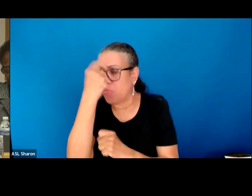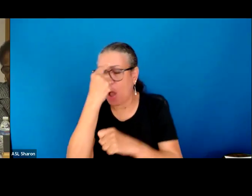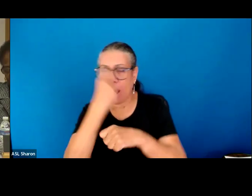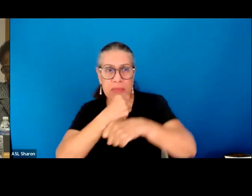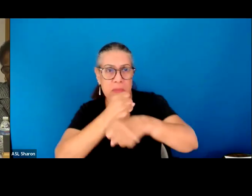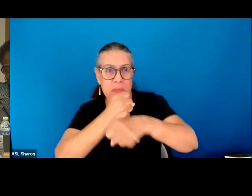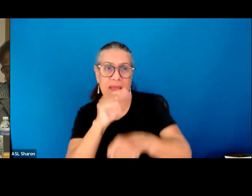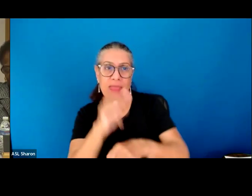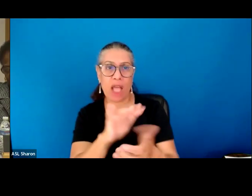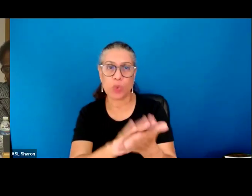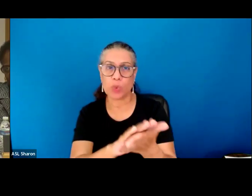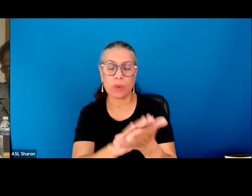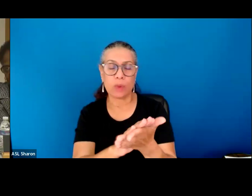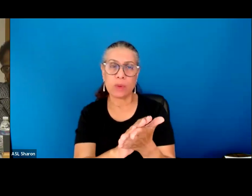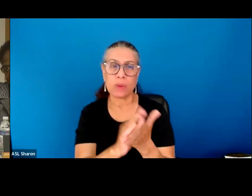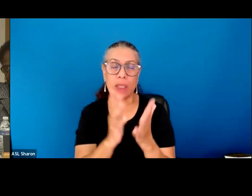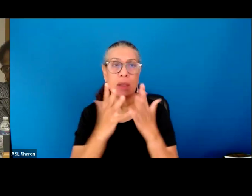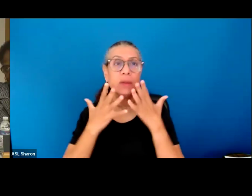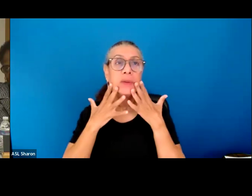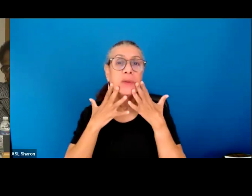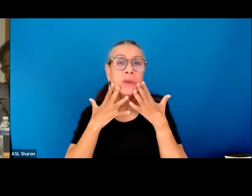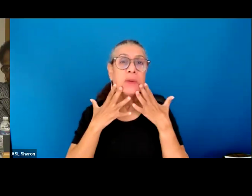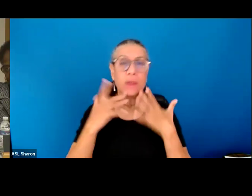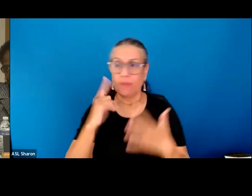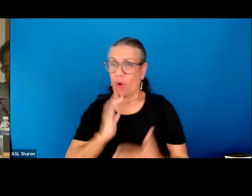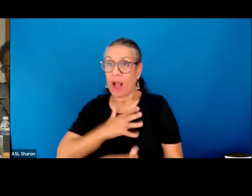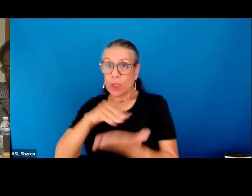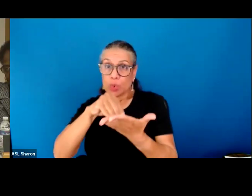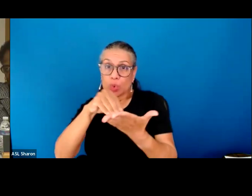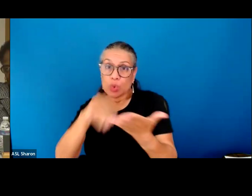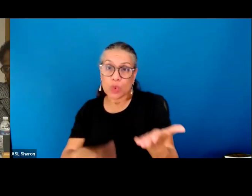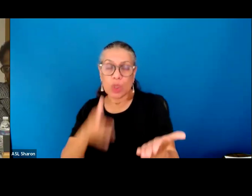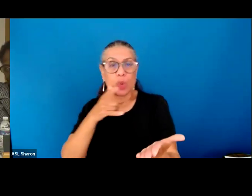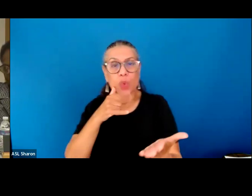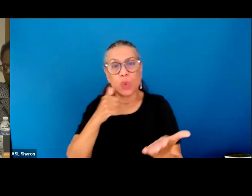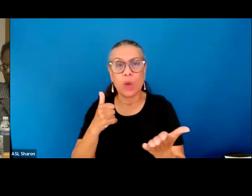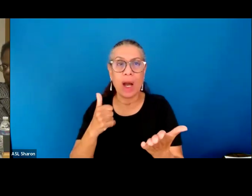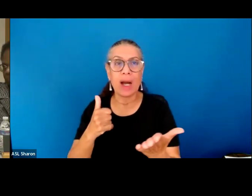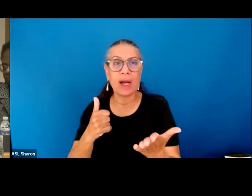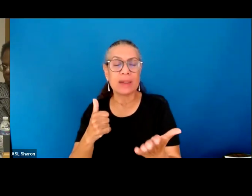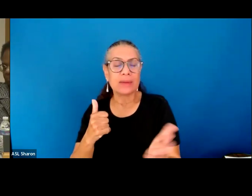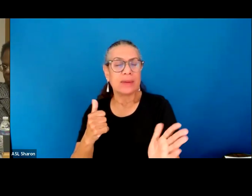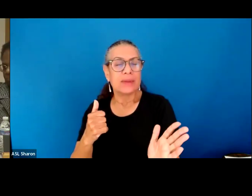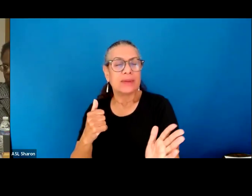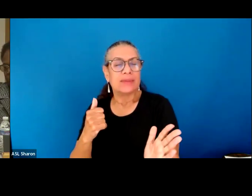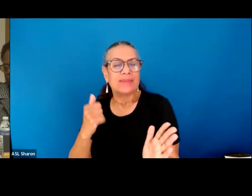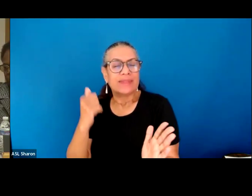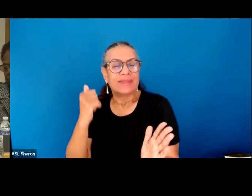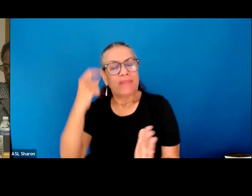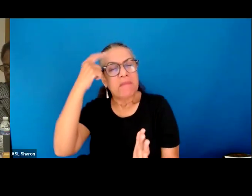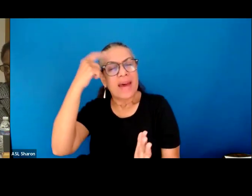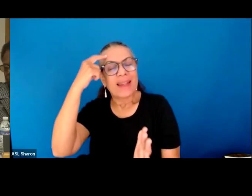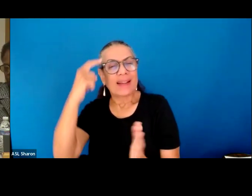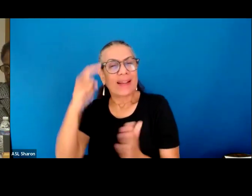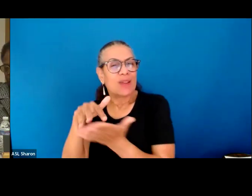into that school for our students who are medically fragile is just incredible.